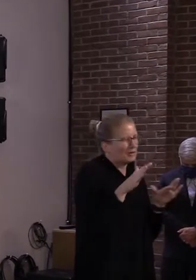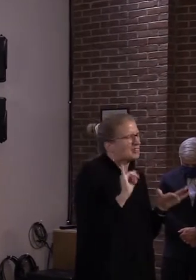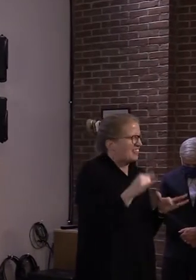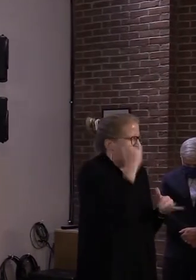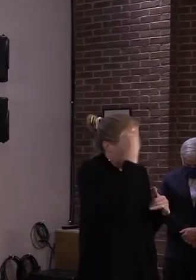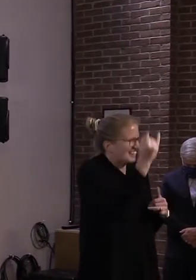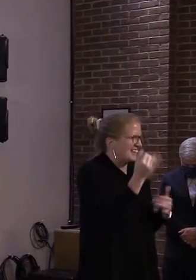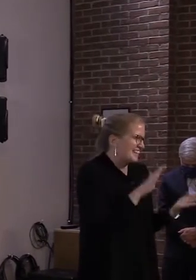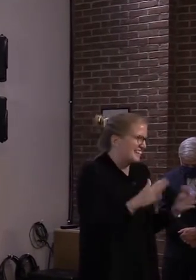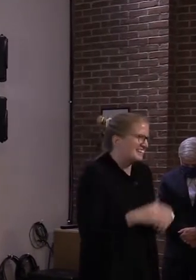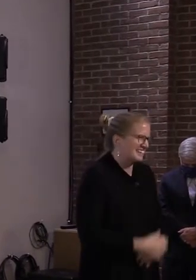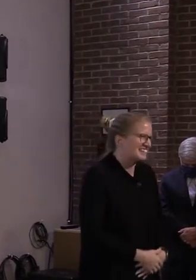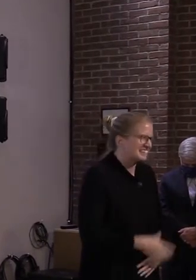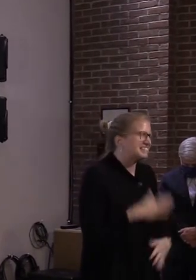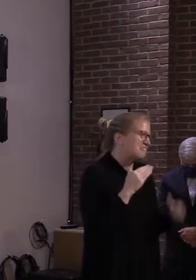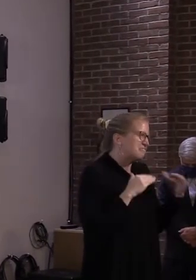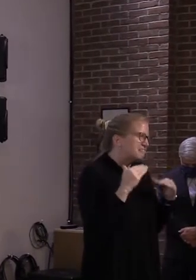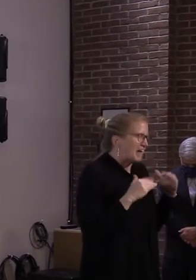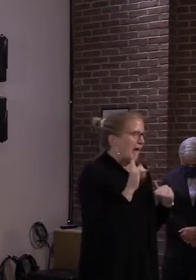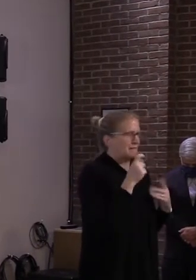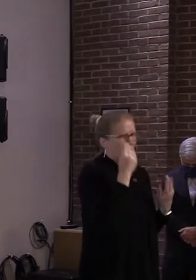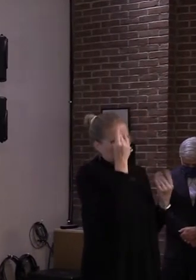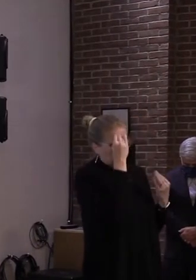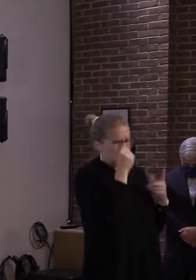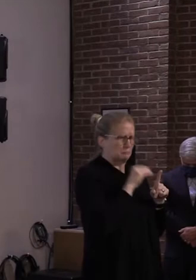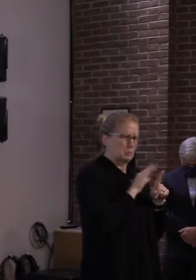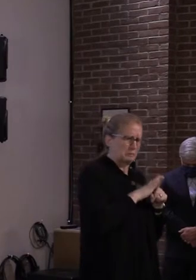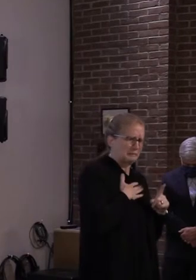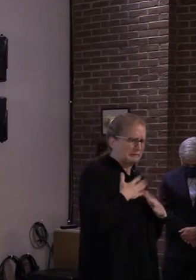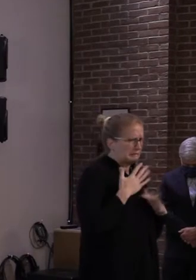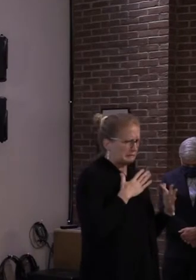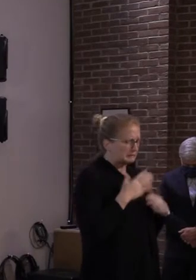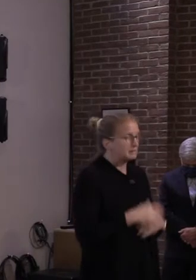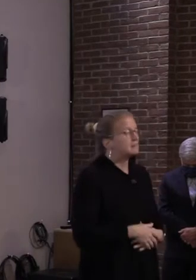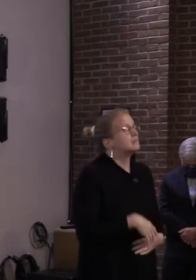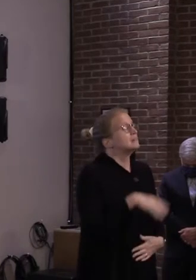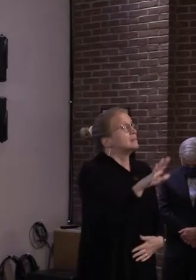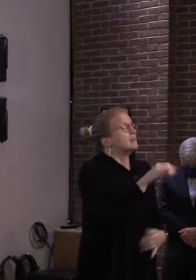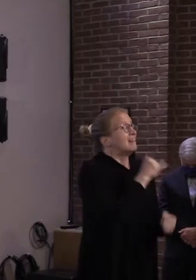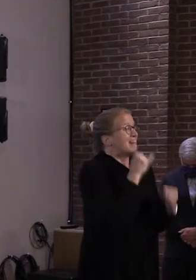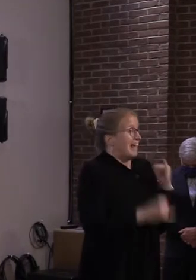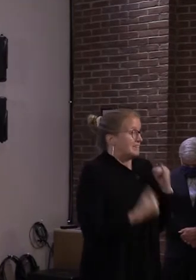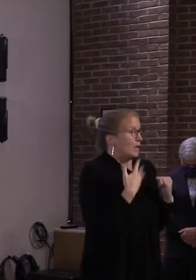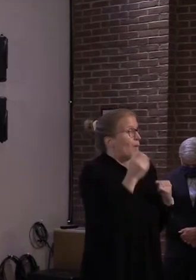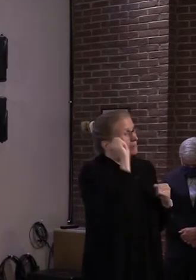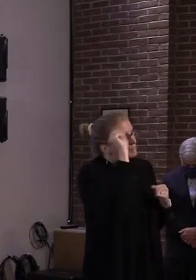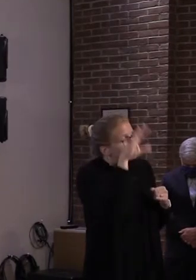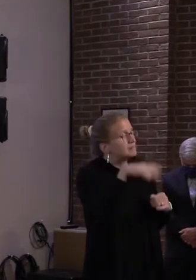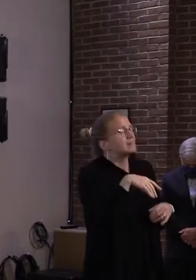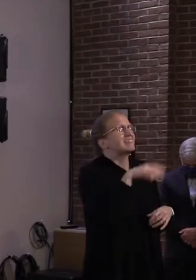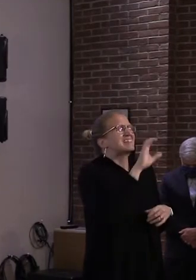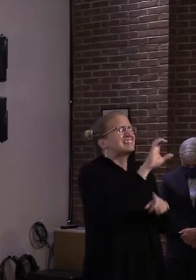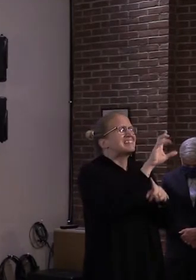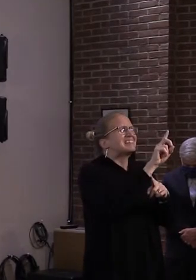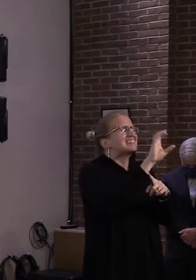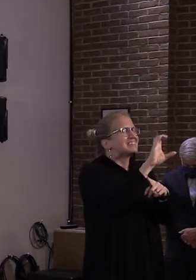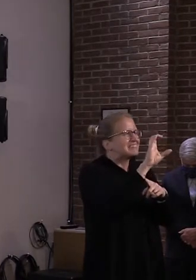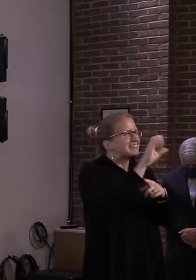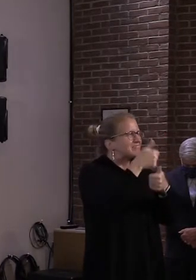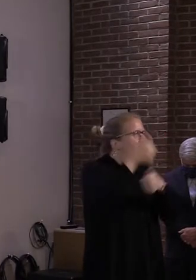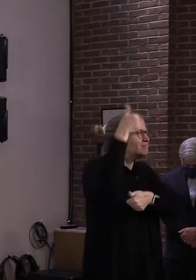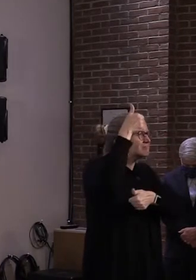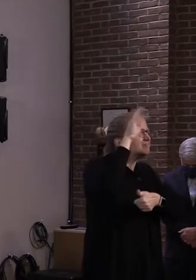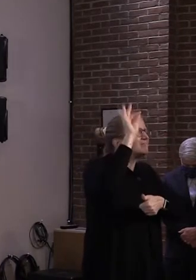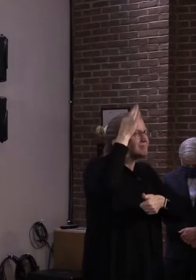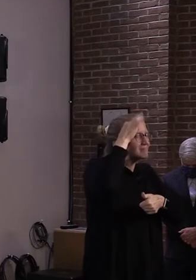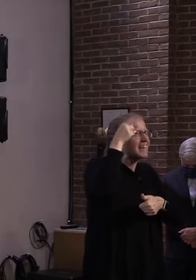Last thing I want to talk about is that the Centers for Disease Control has just published an expanded list of people who are at an